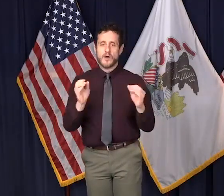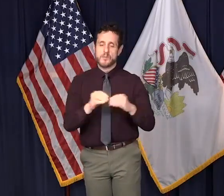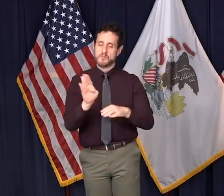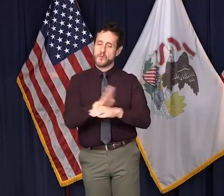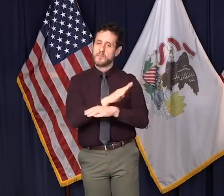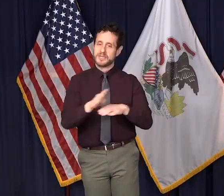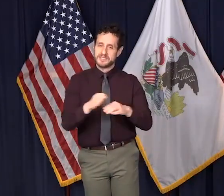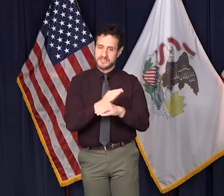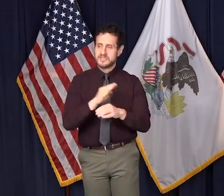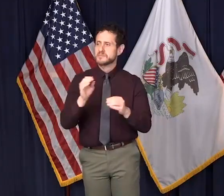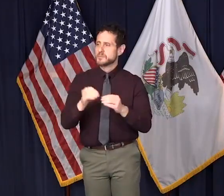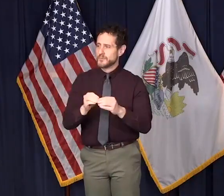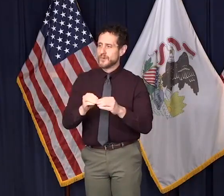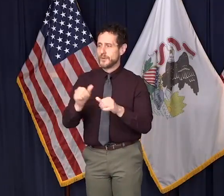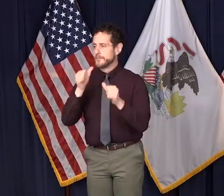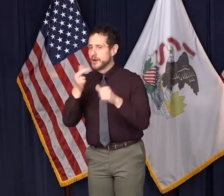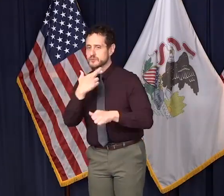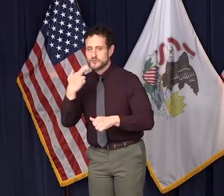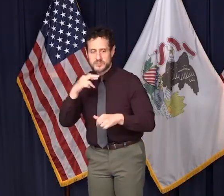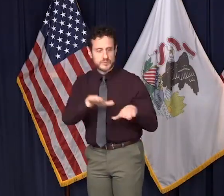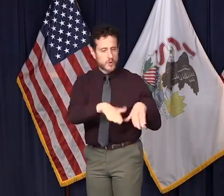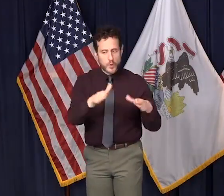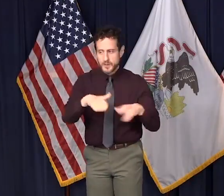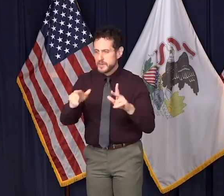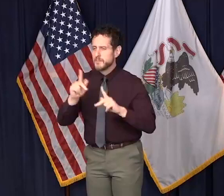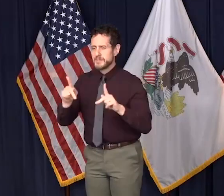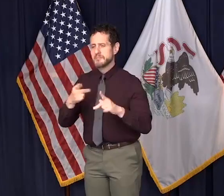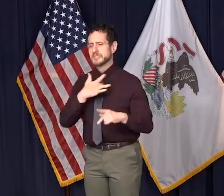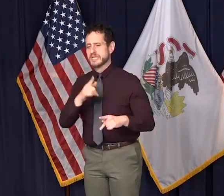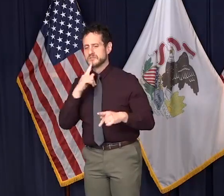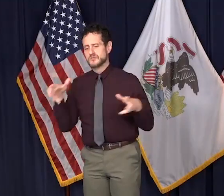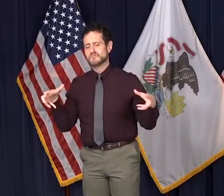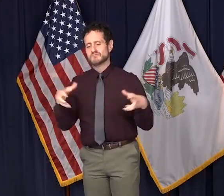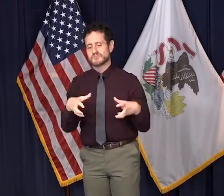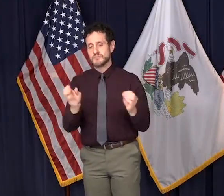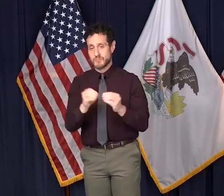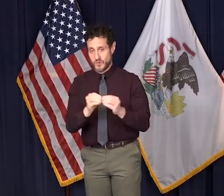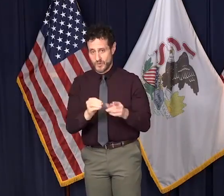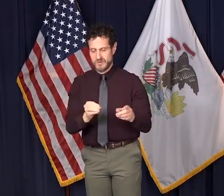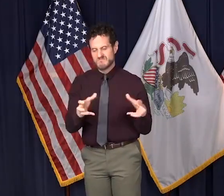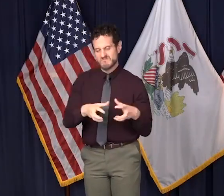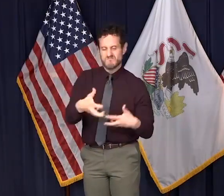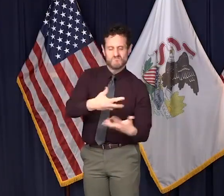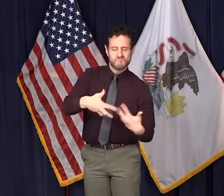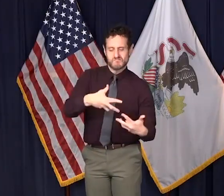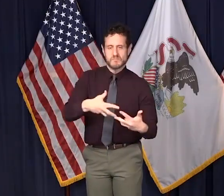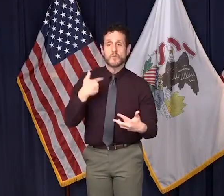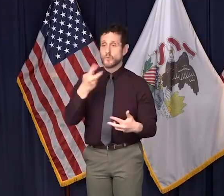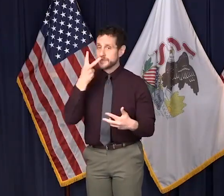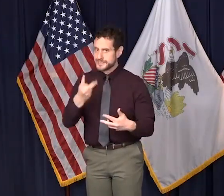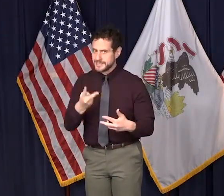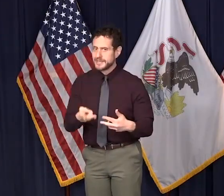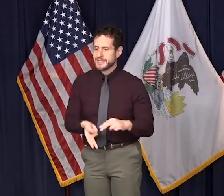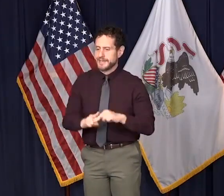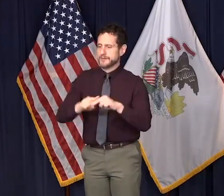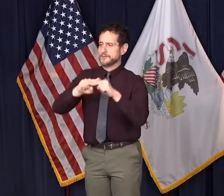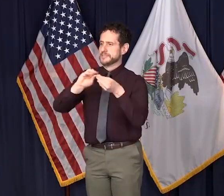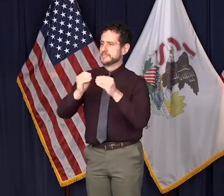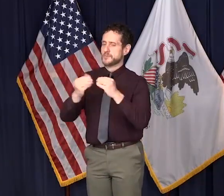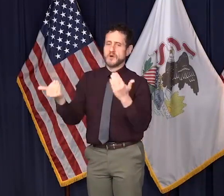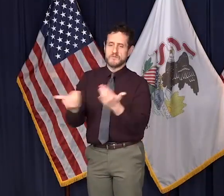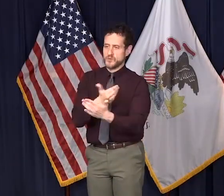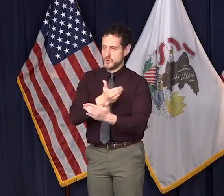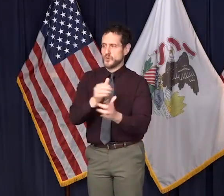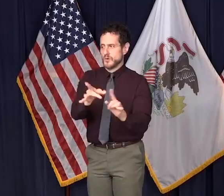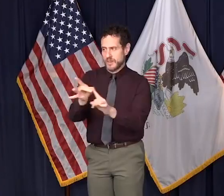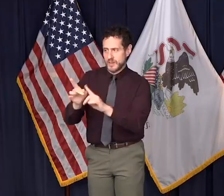people gather in larger and larger groups, we are seeing an increase in new COVID-19 cases. You probably